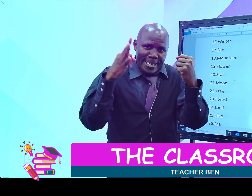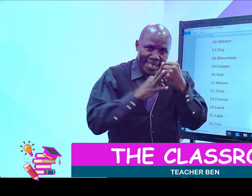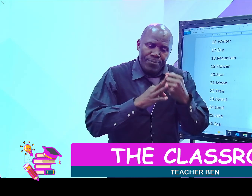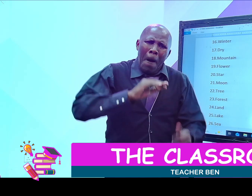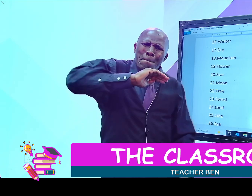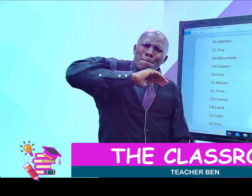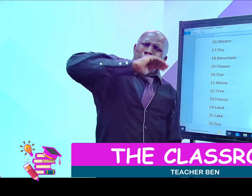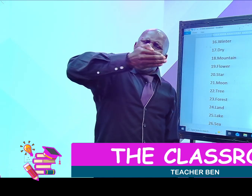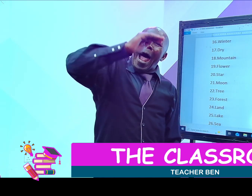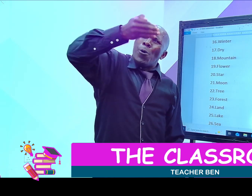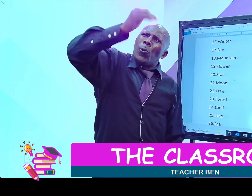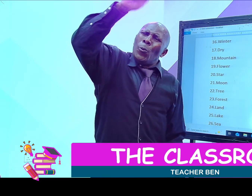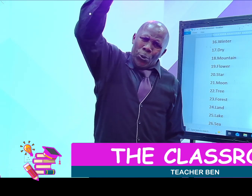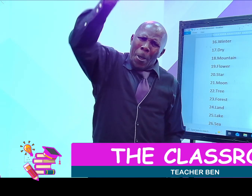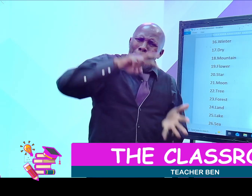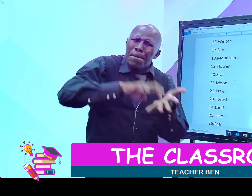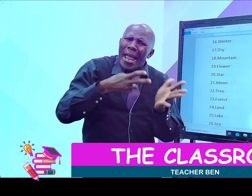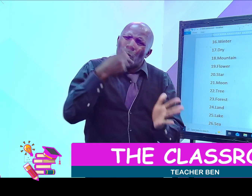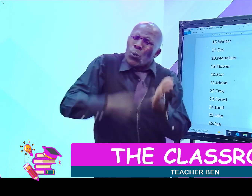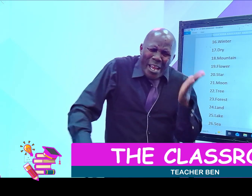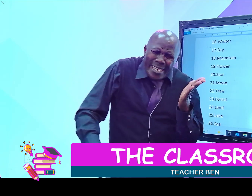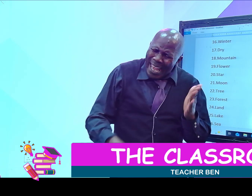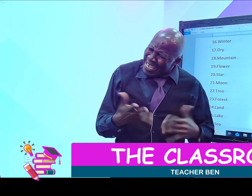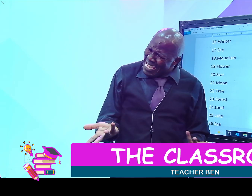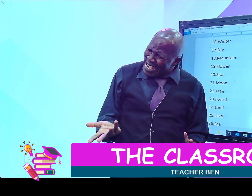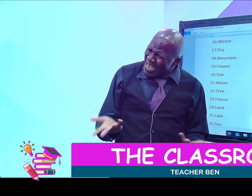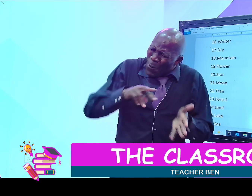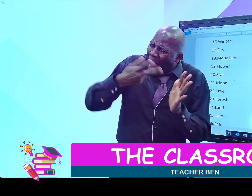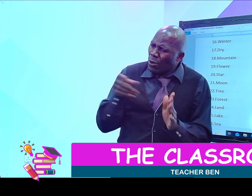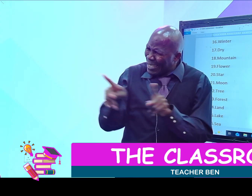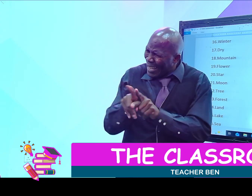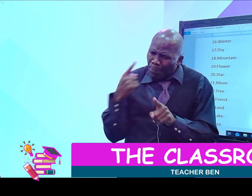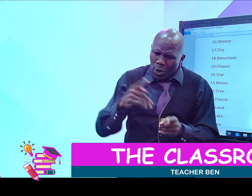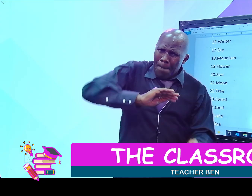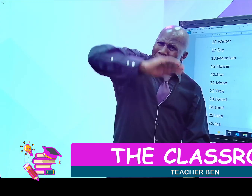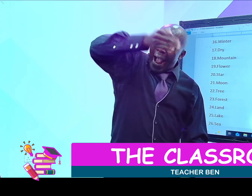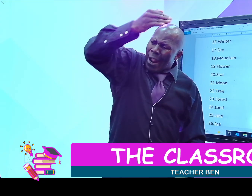Number 18, mountain. What does it mean?